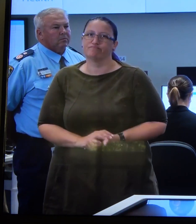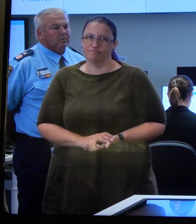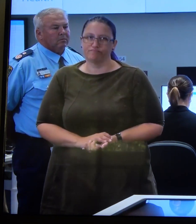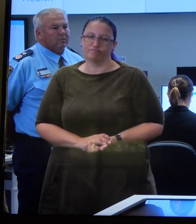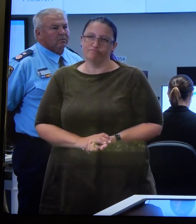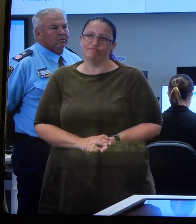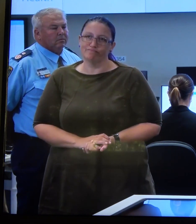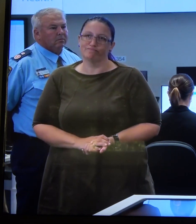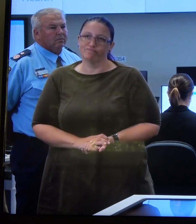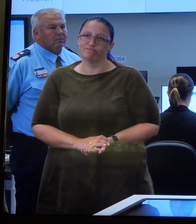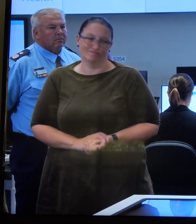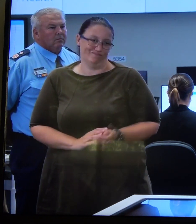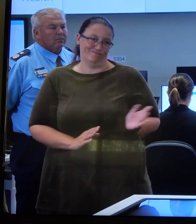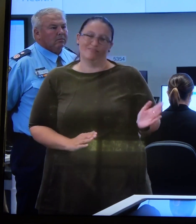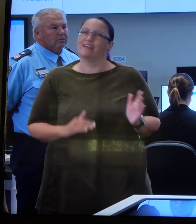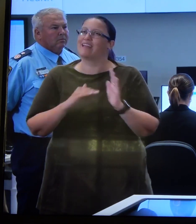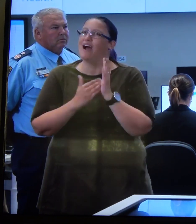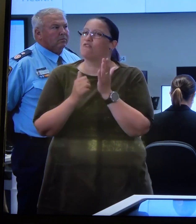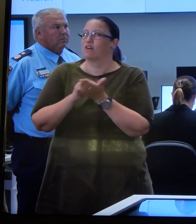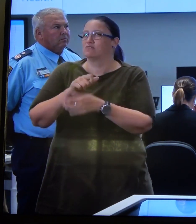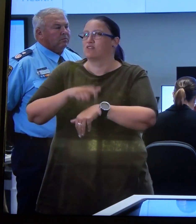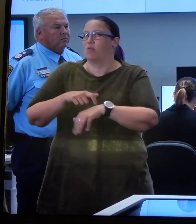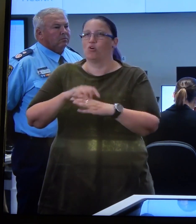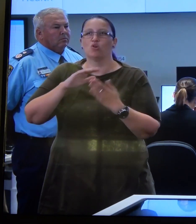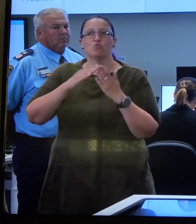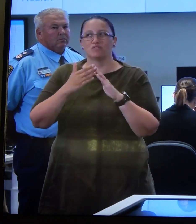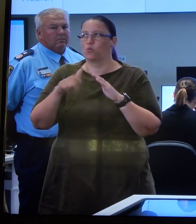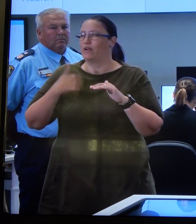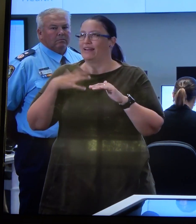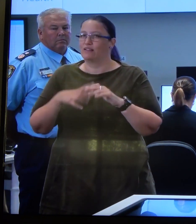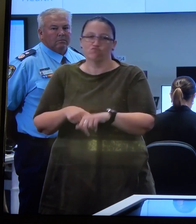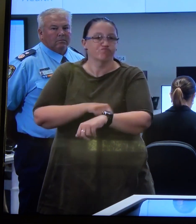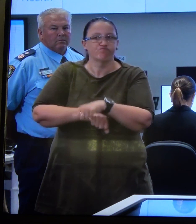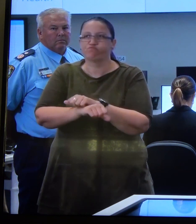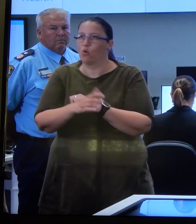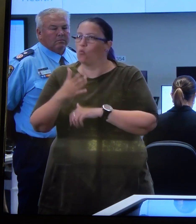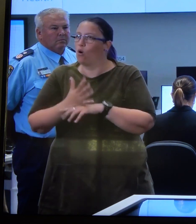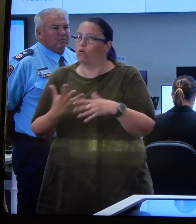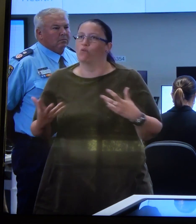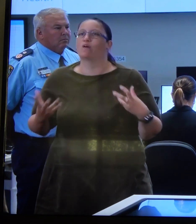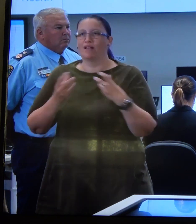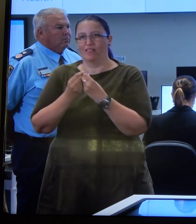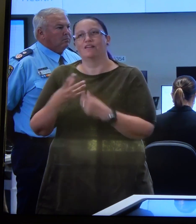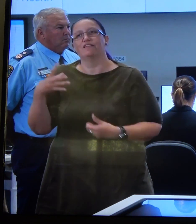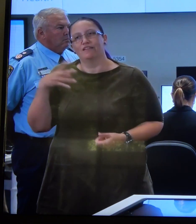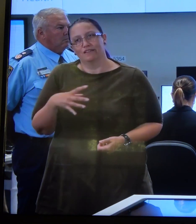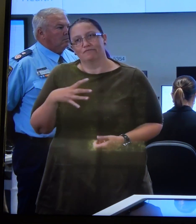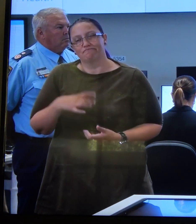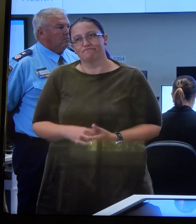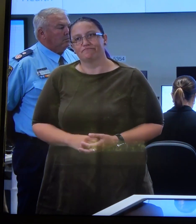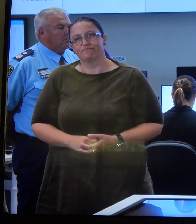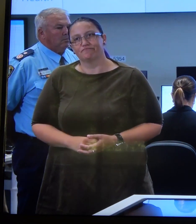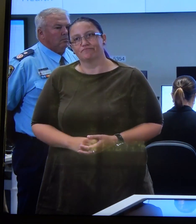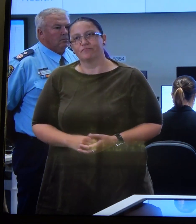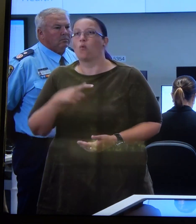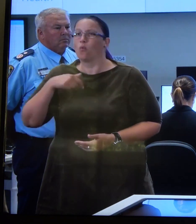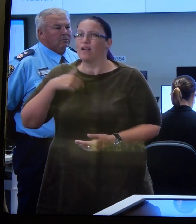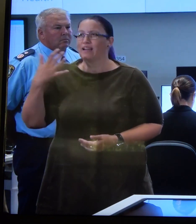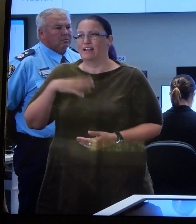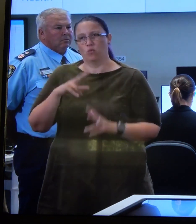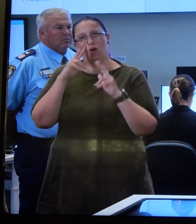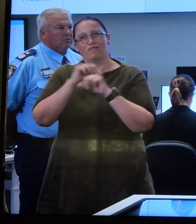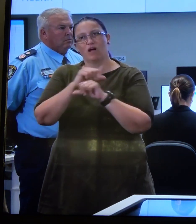So again, this is a time where the community has to pull together. It's a time when we need to keep our